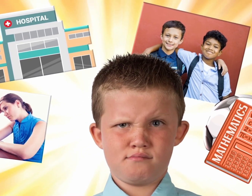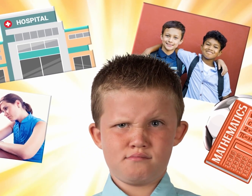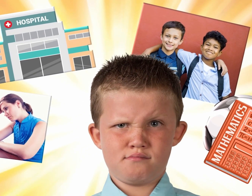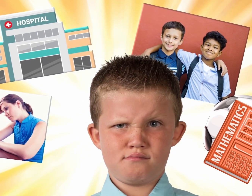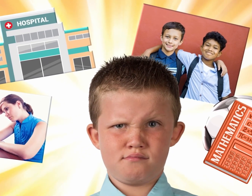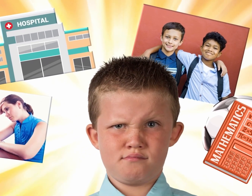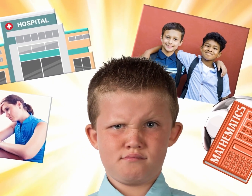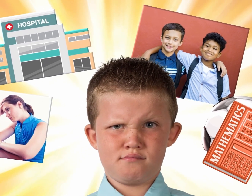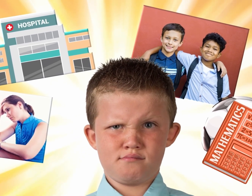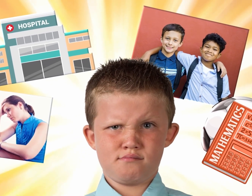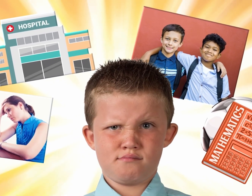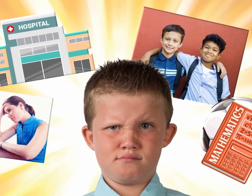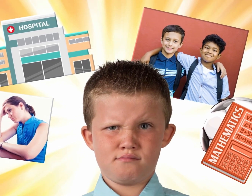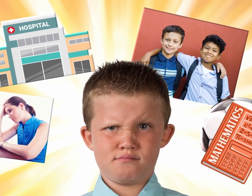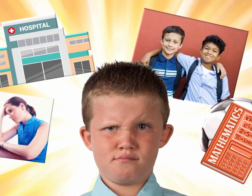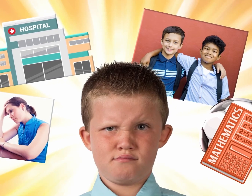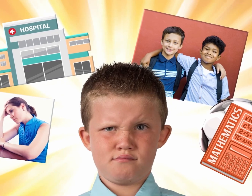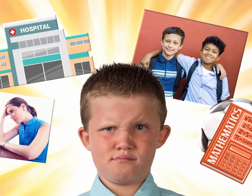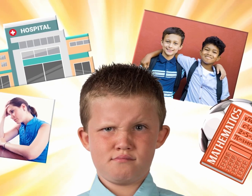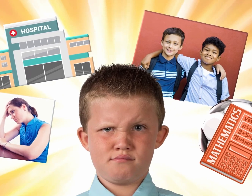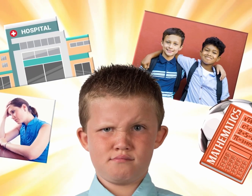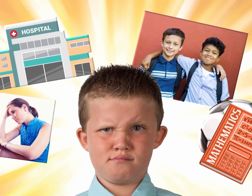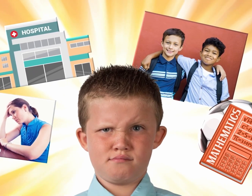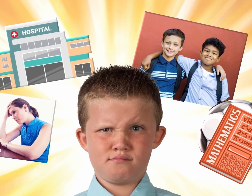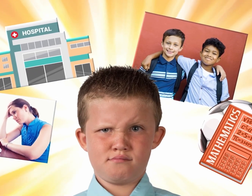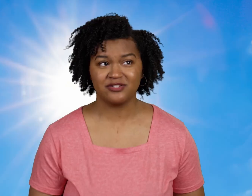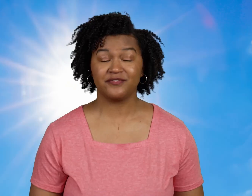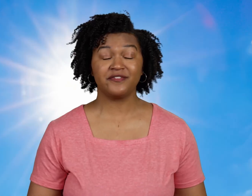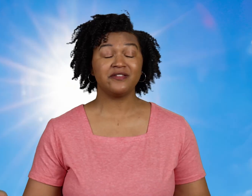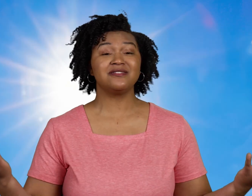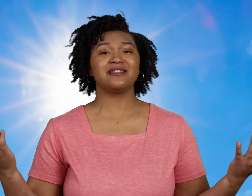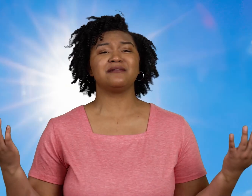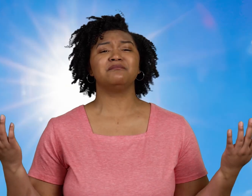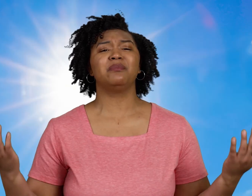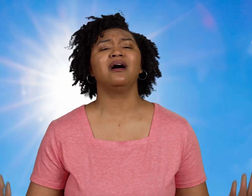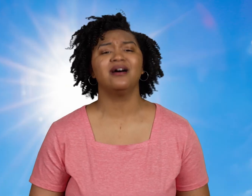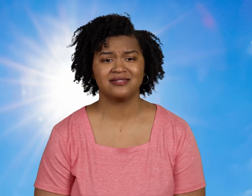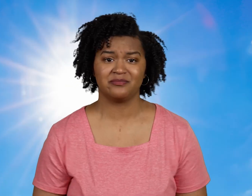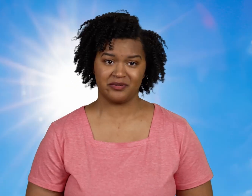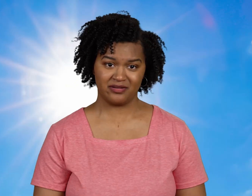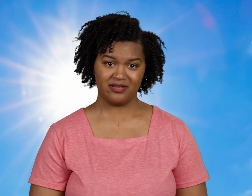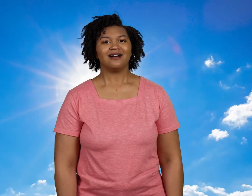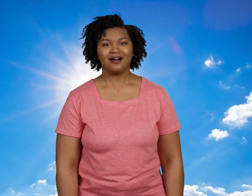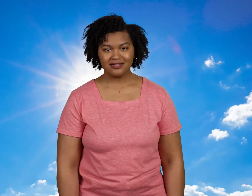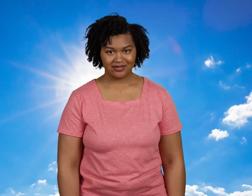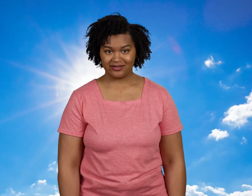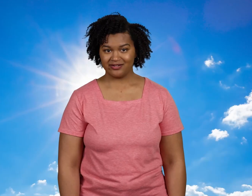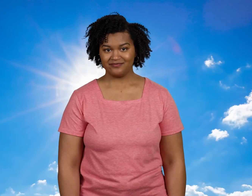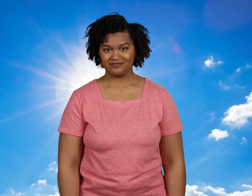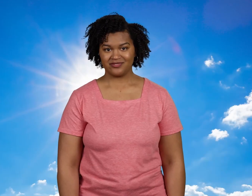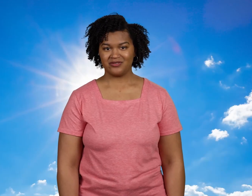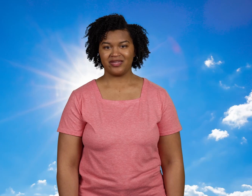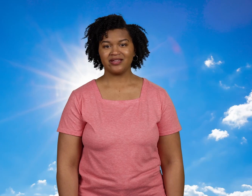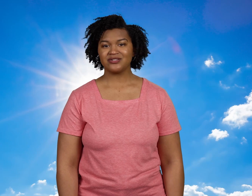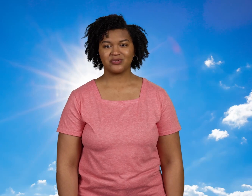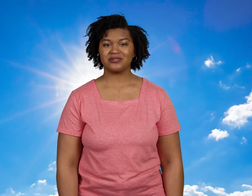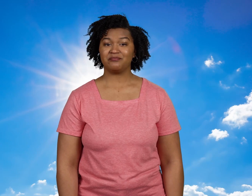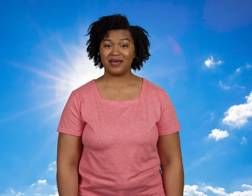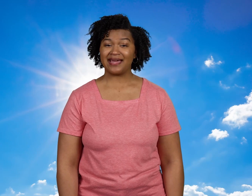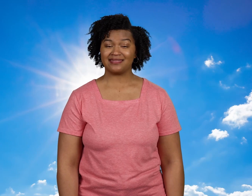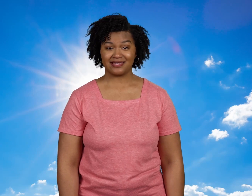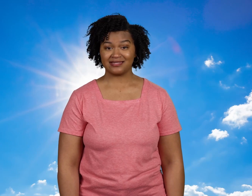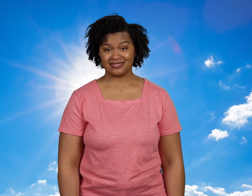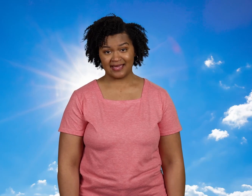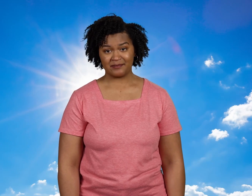Maybe you won't be able to play soccer unless you get your math grade up, which feels impossible. Odds are, You can't control